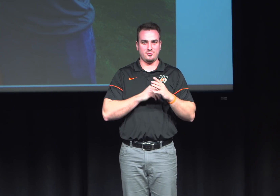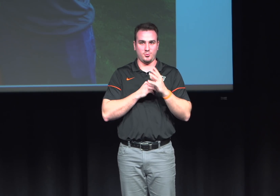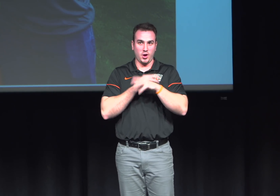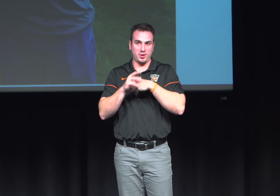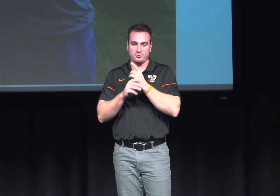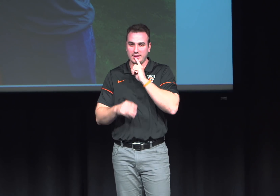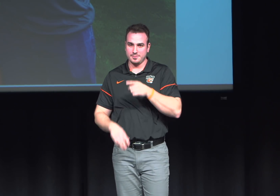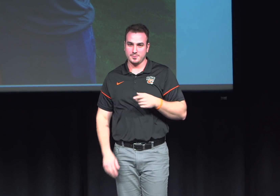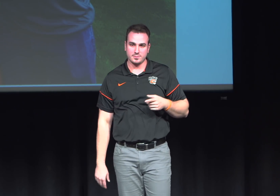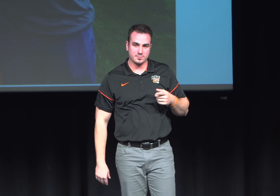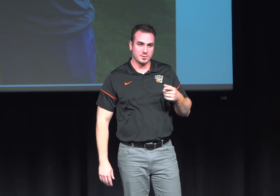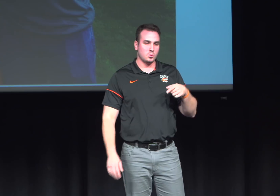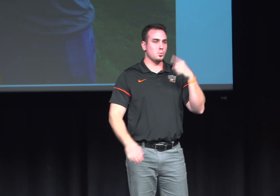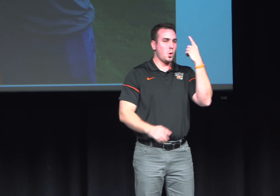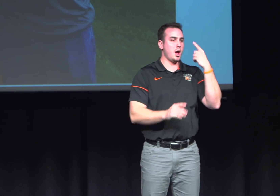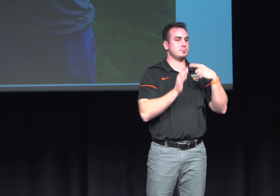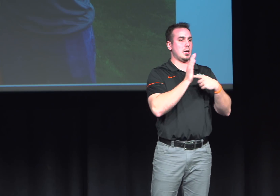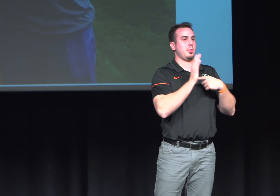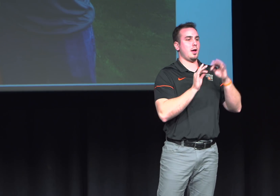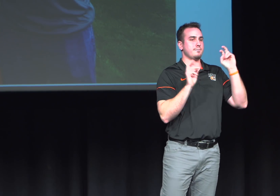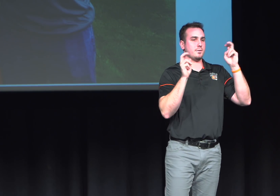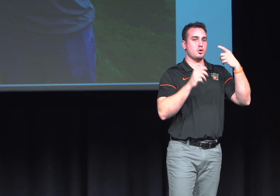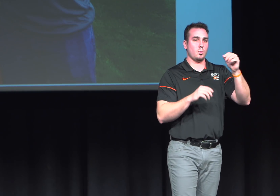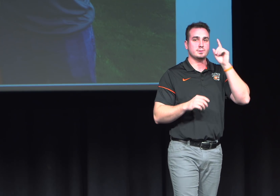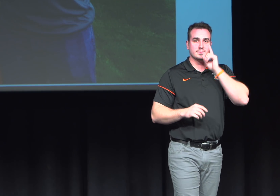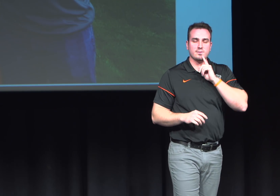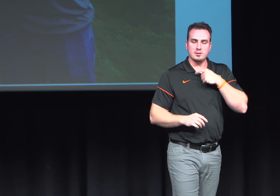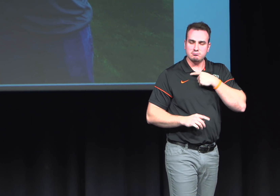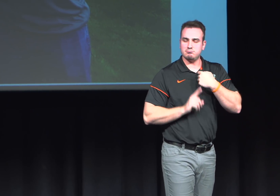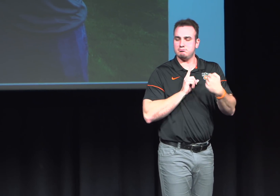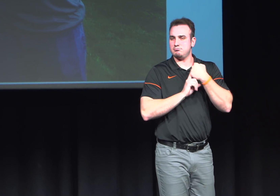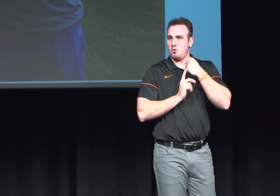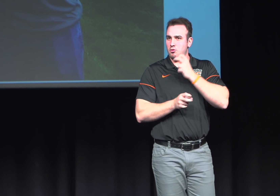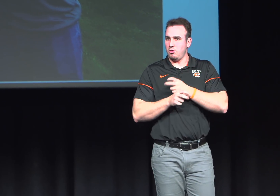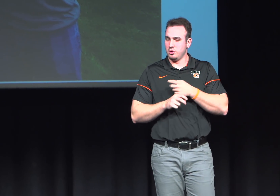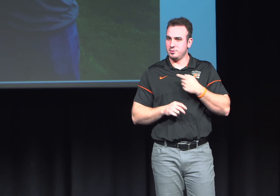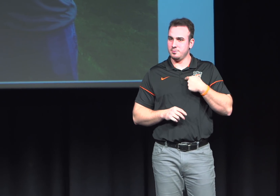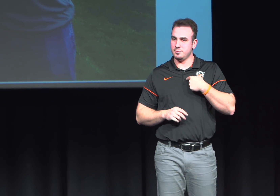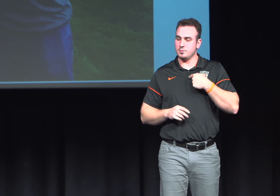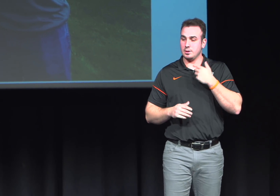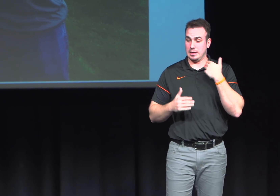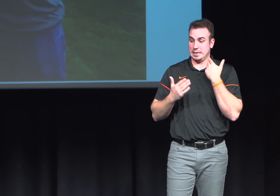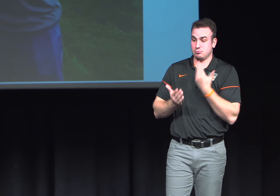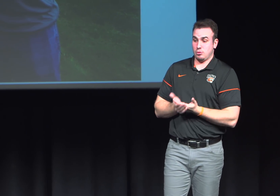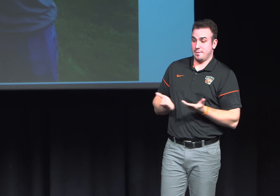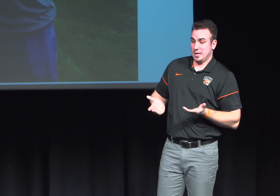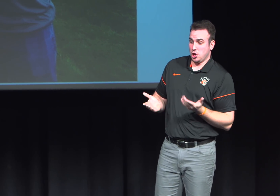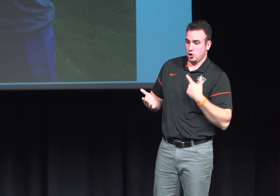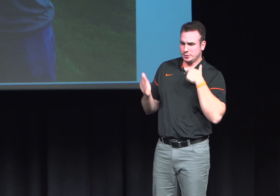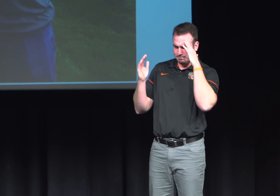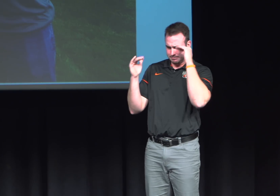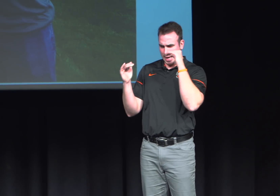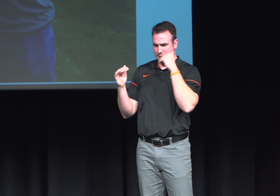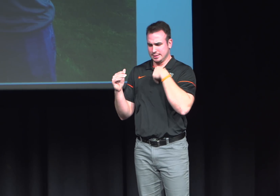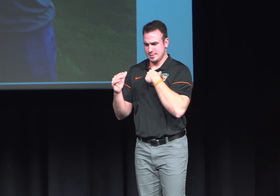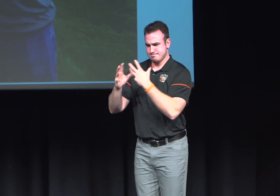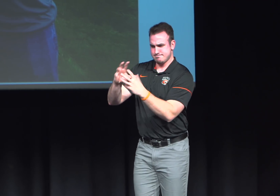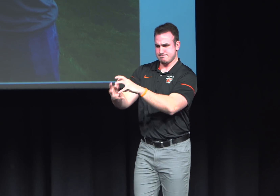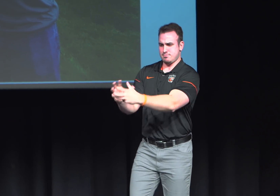world. An example of going deaf that really resonated with me was when I got back here to Rochester. I was expecting